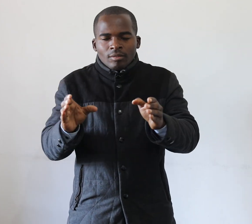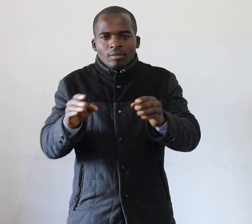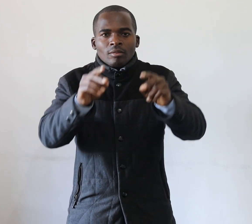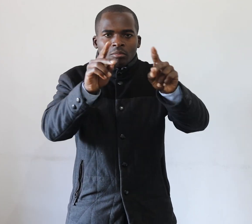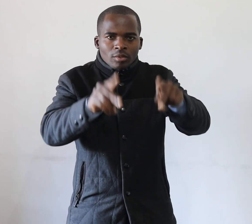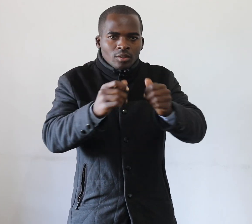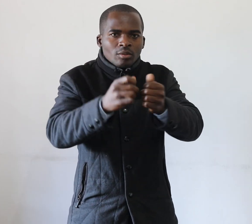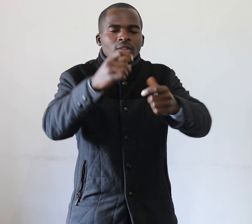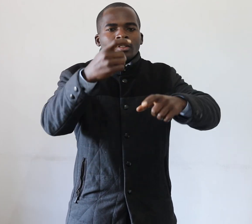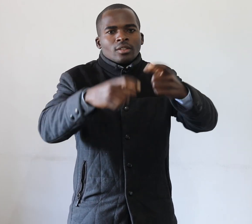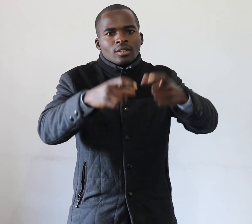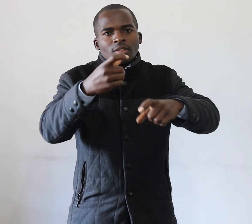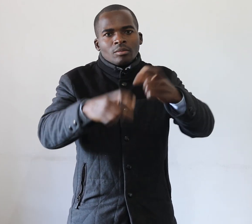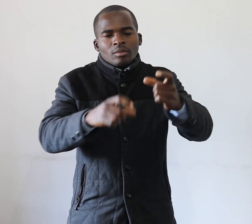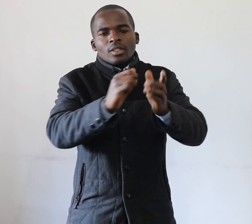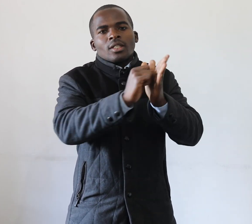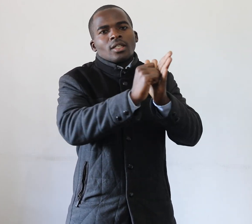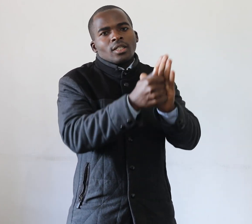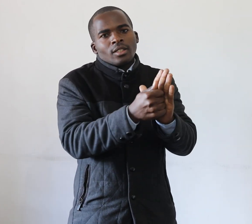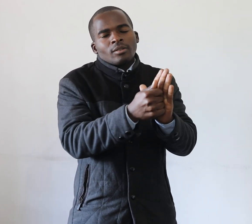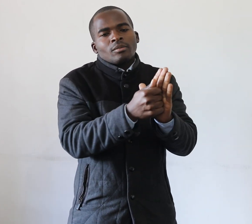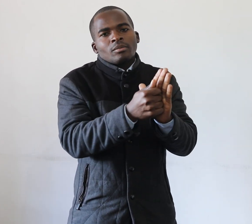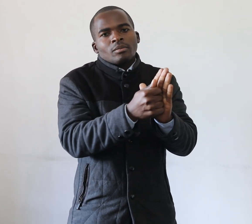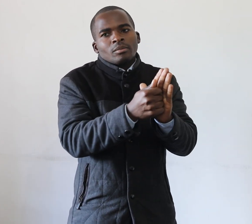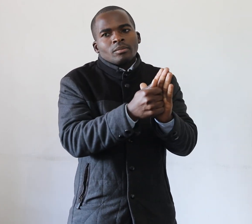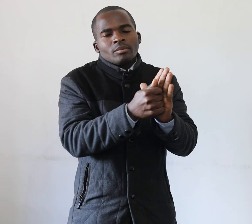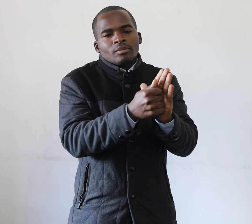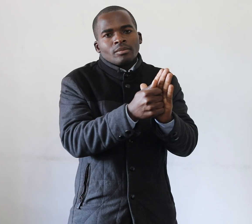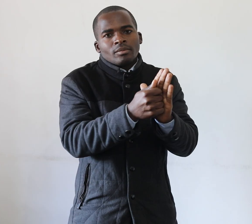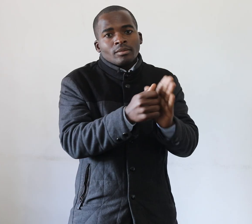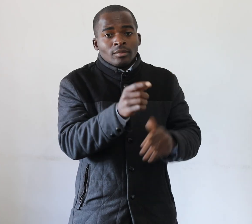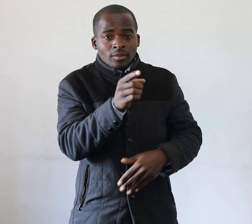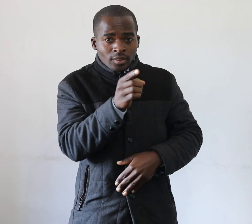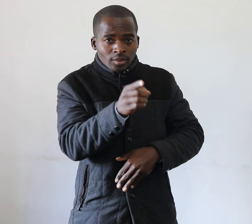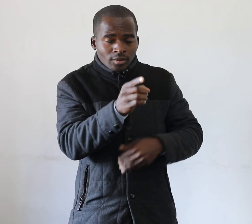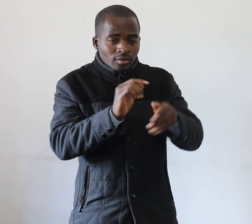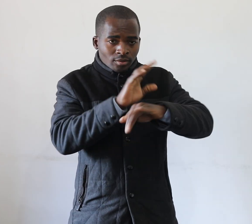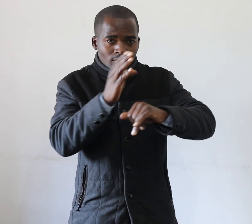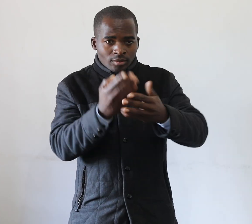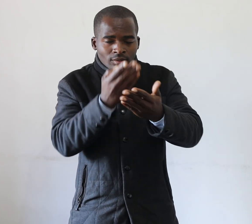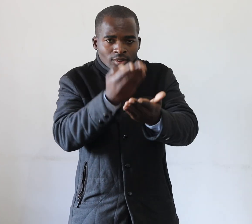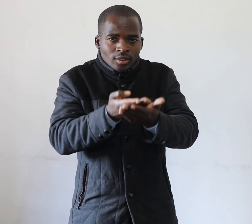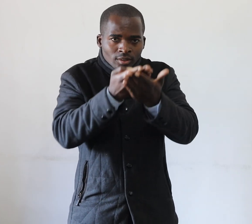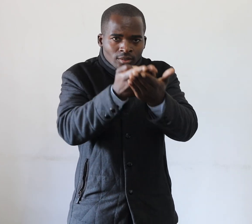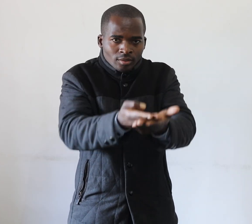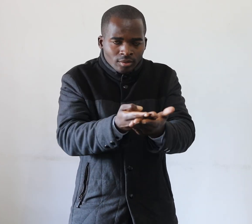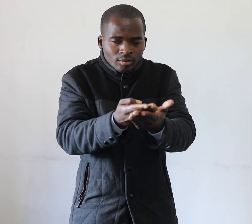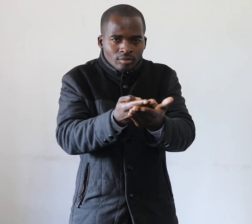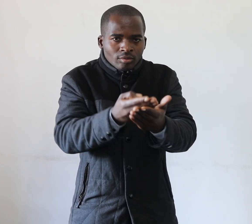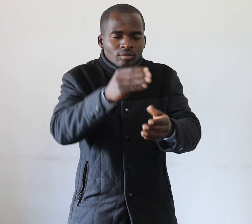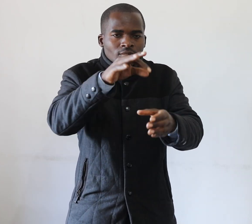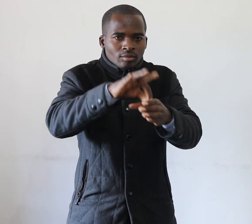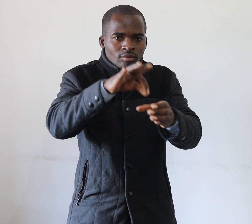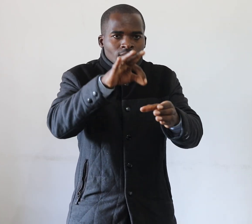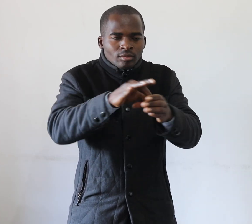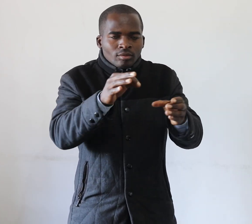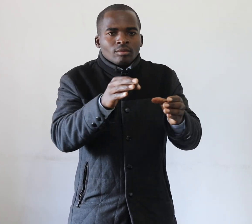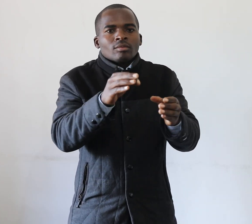with Disabilities Act. These lists are then submitted to the Electoral Commission, which uses